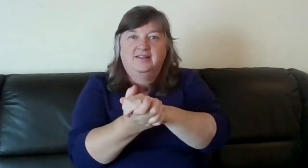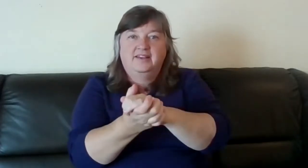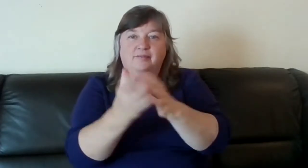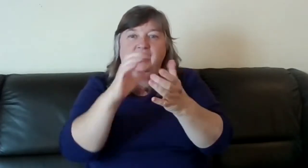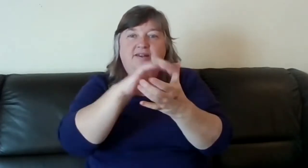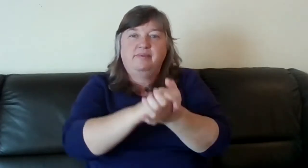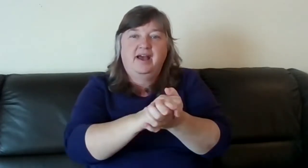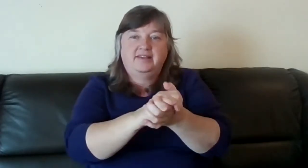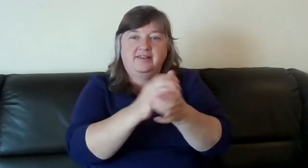like you're making a patty.